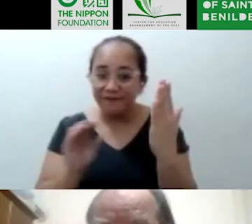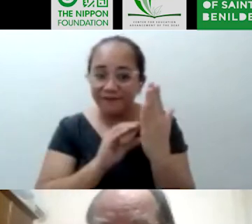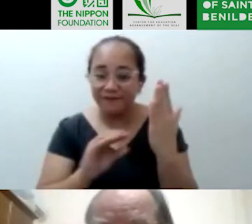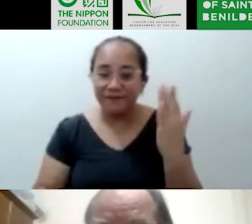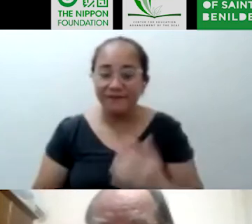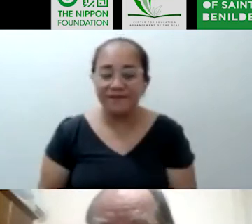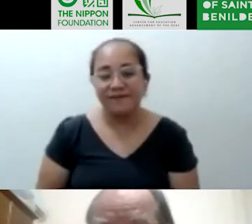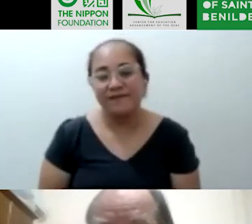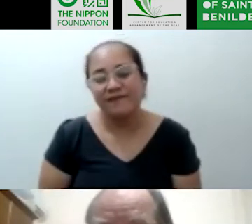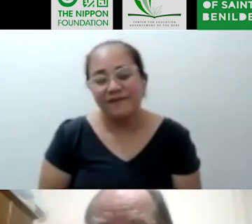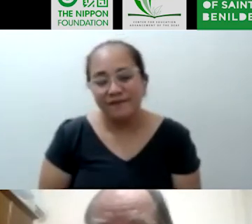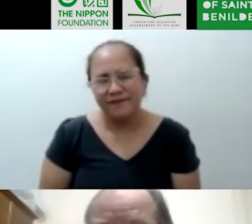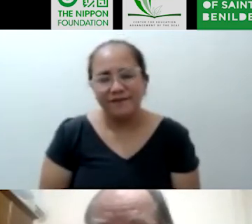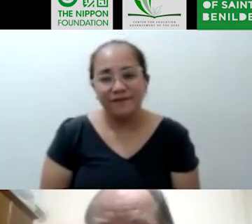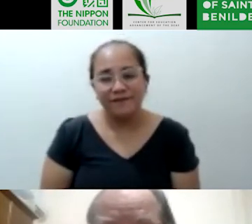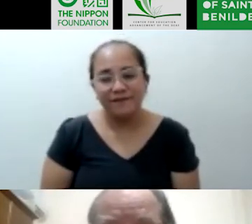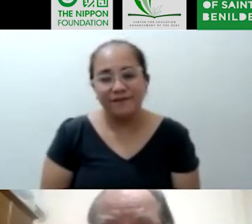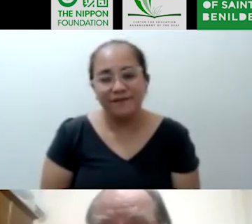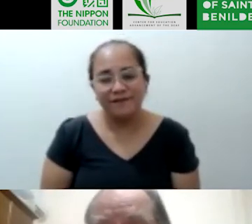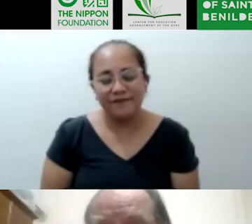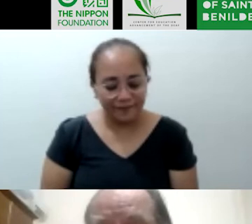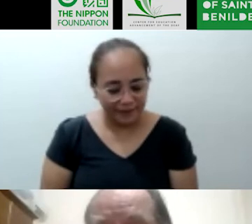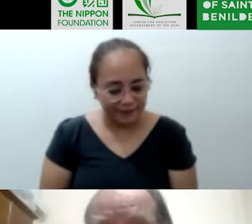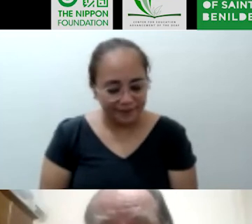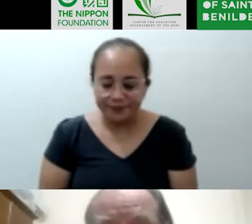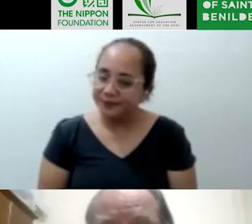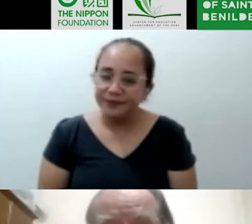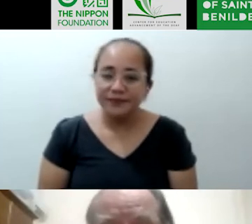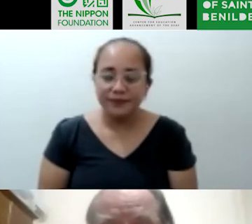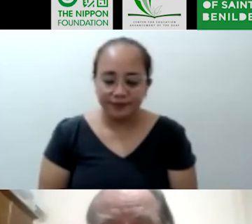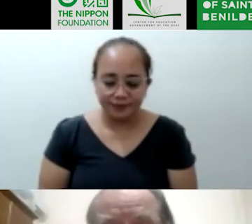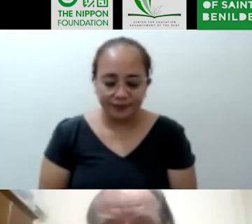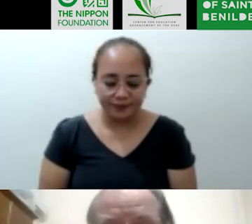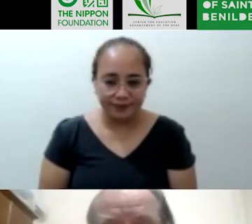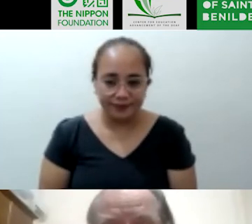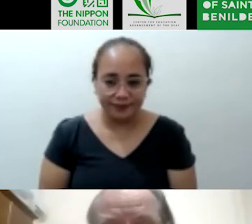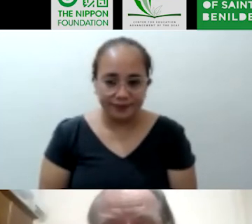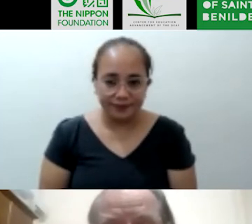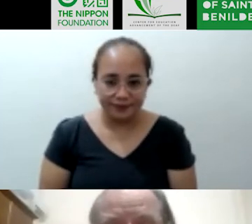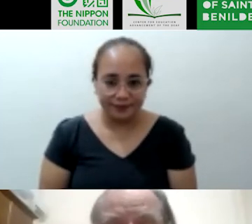So